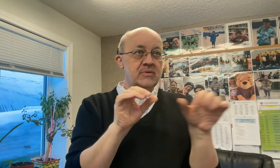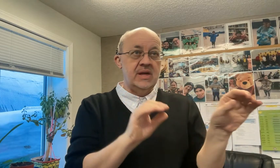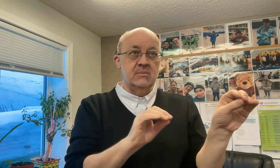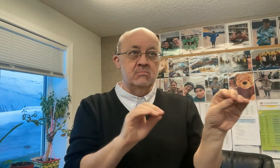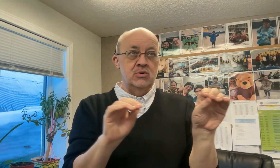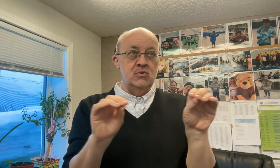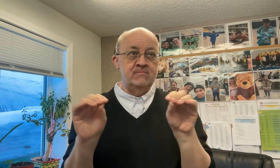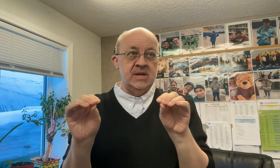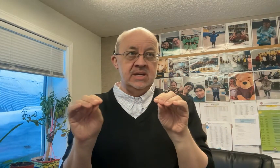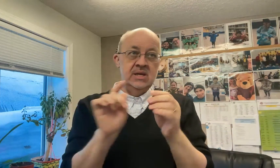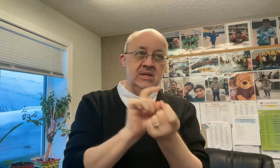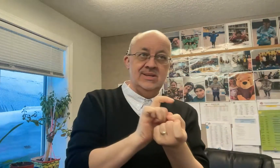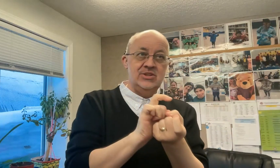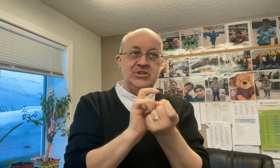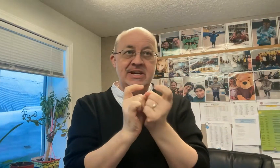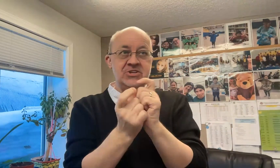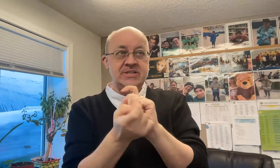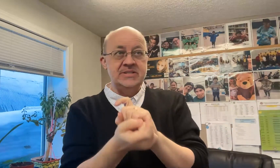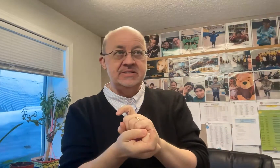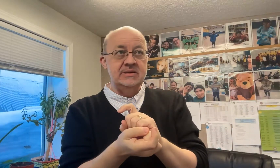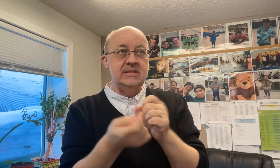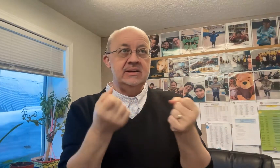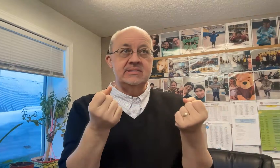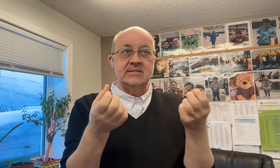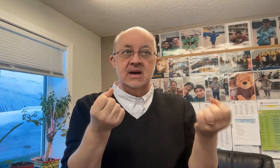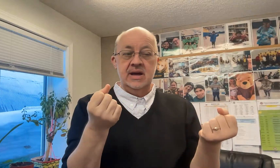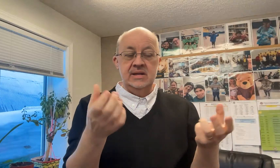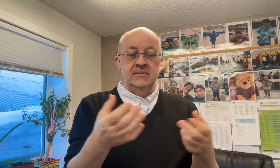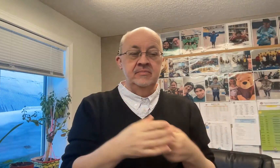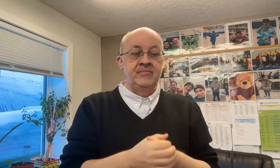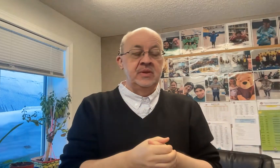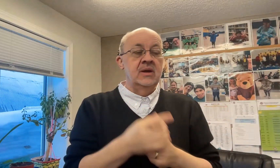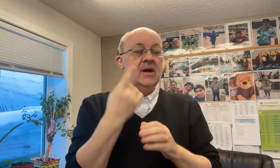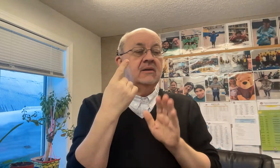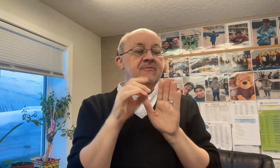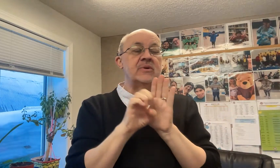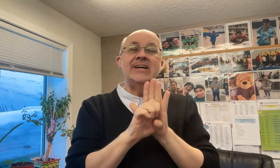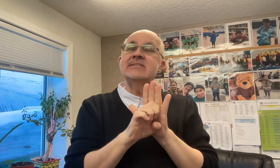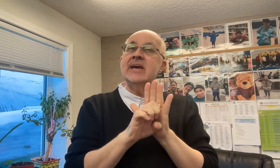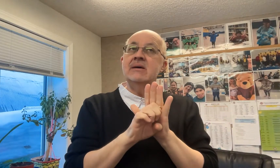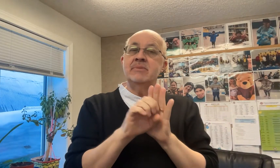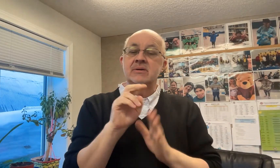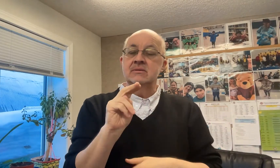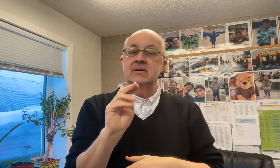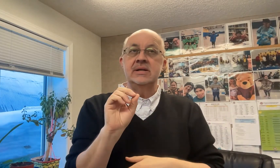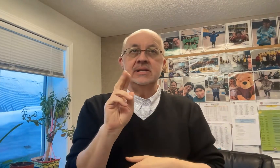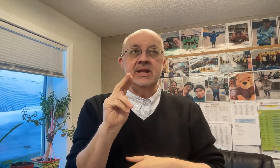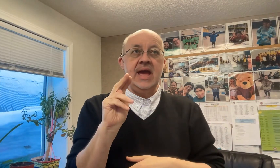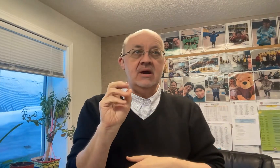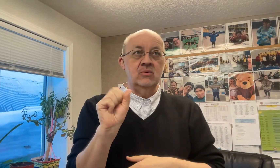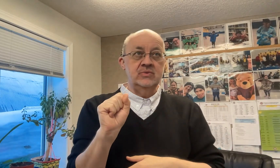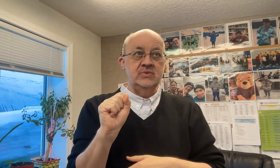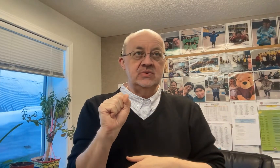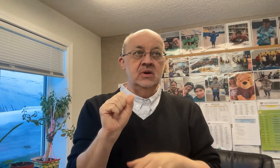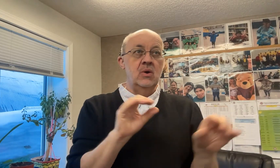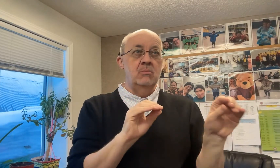the movement changes a sign. For example, nouns